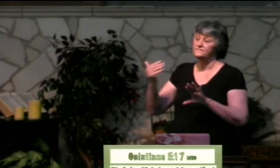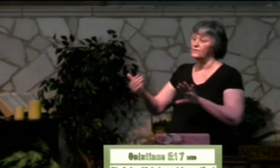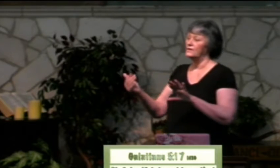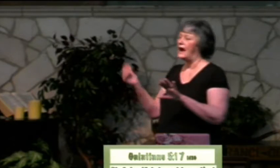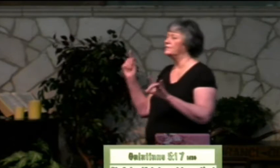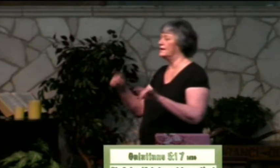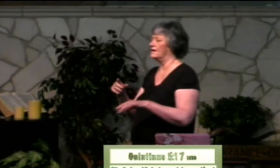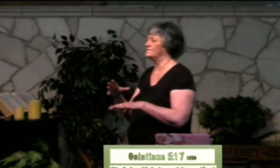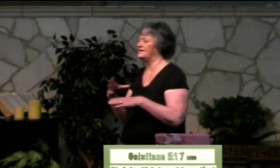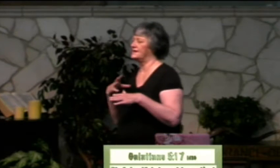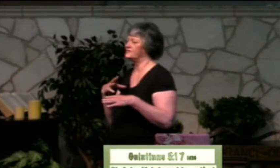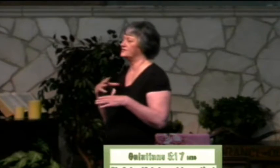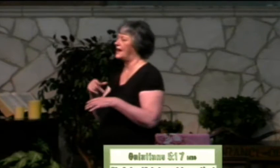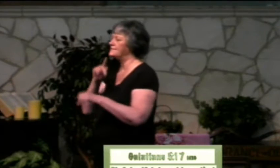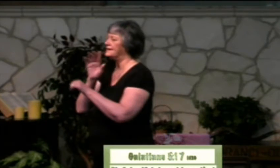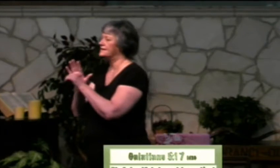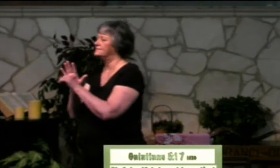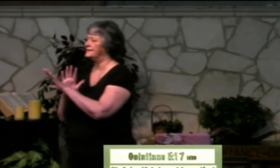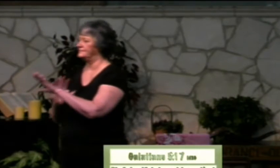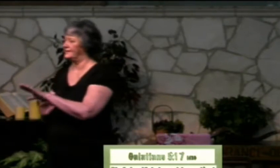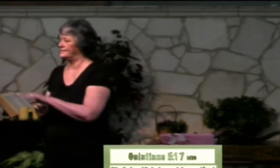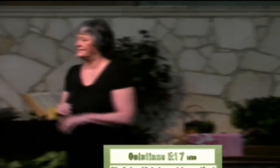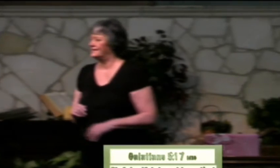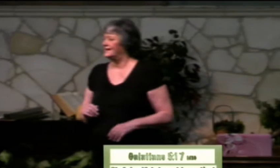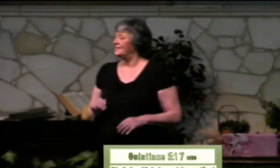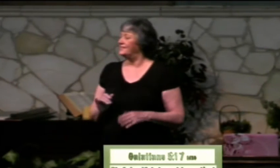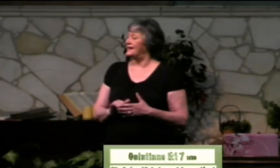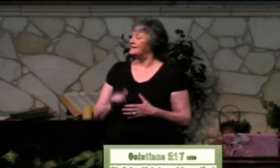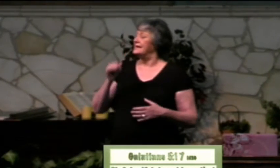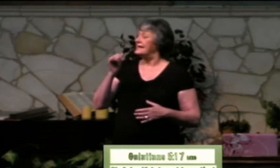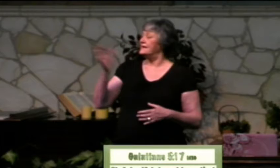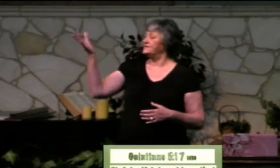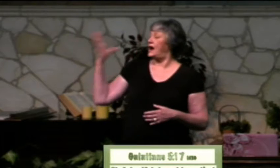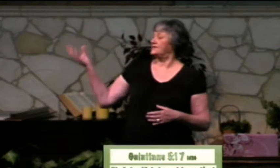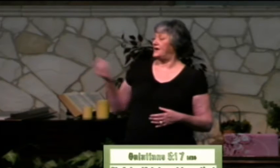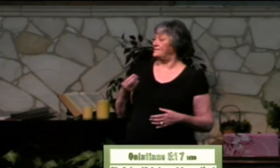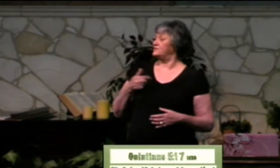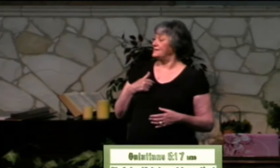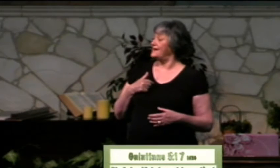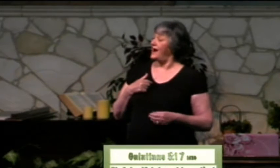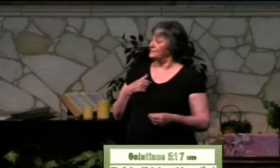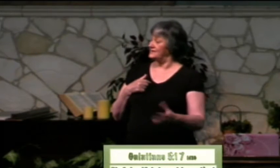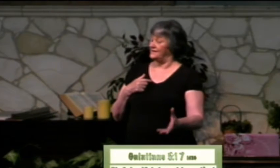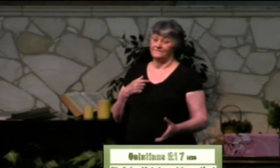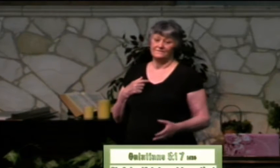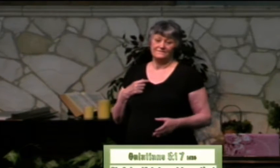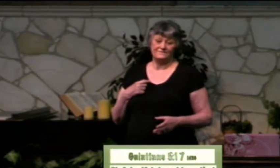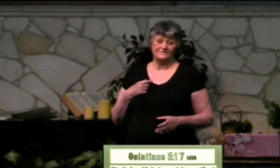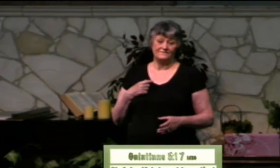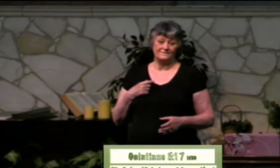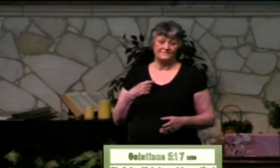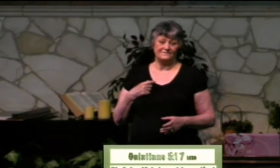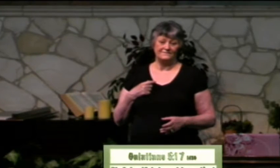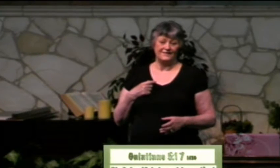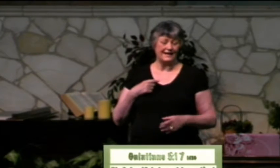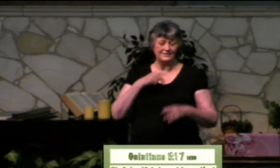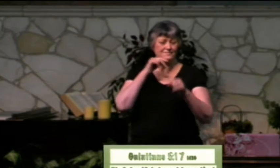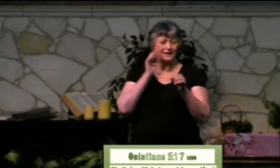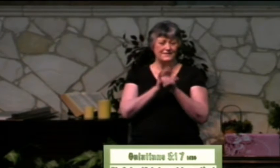before I went on vacation, I made a commitment that if God gave to me, I would give. And I just made the